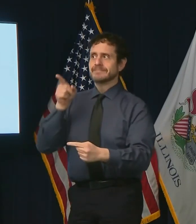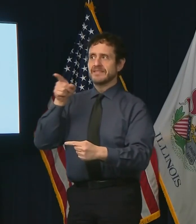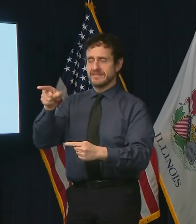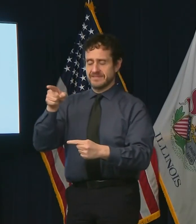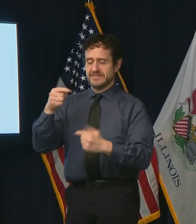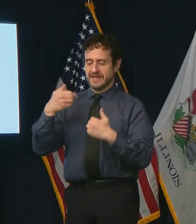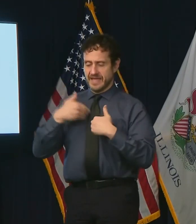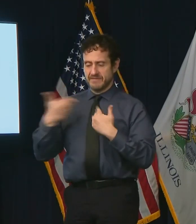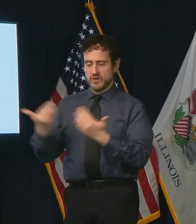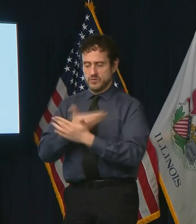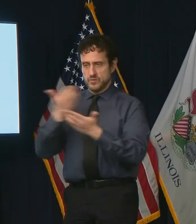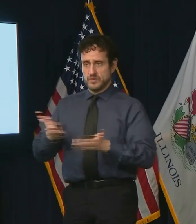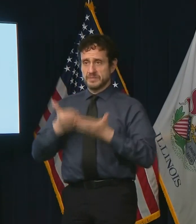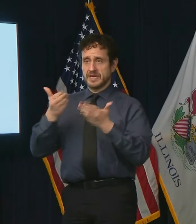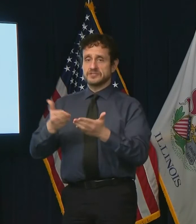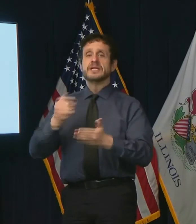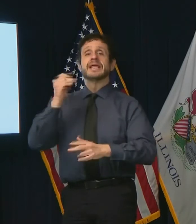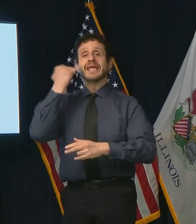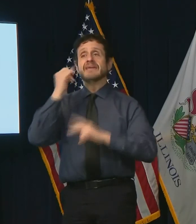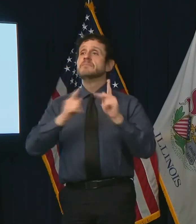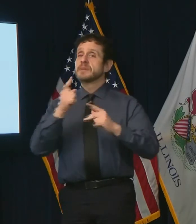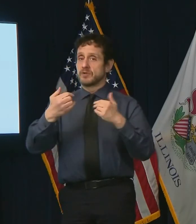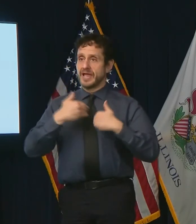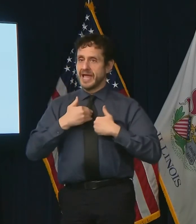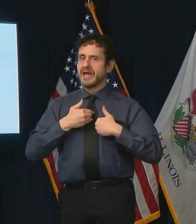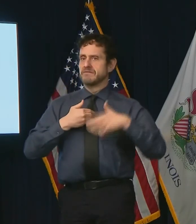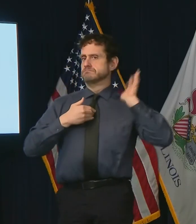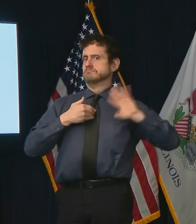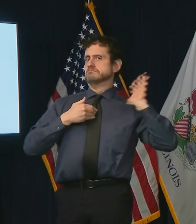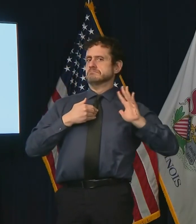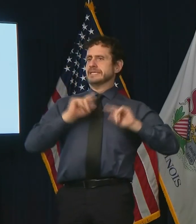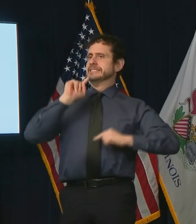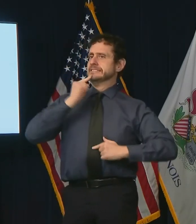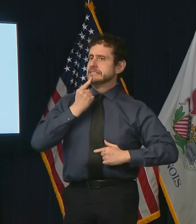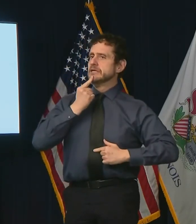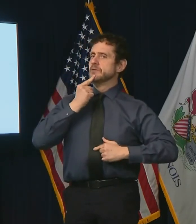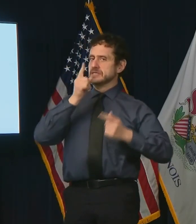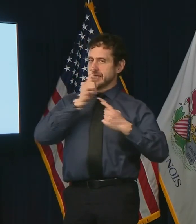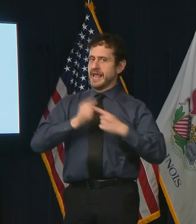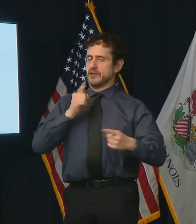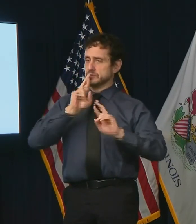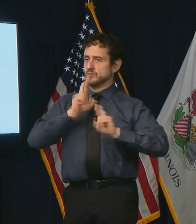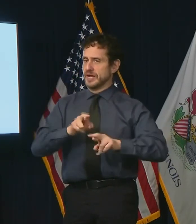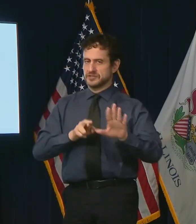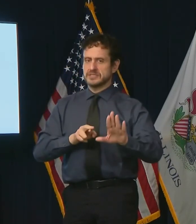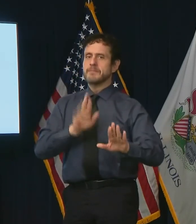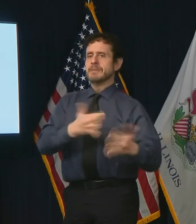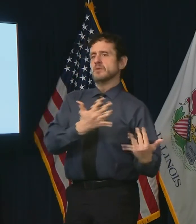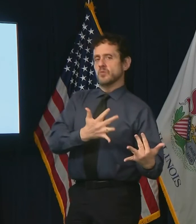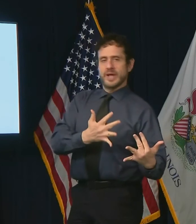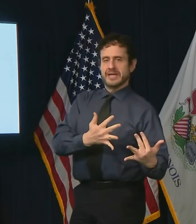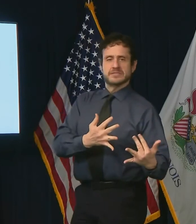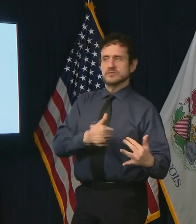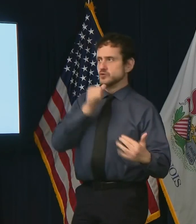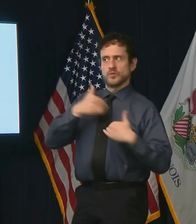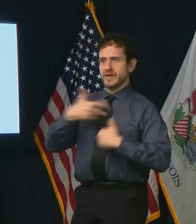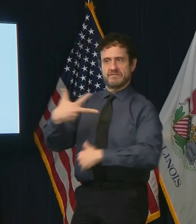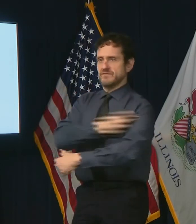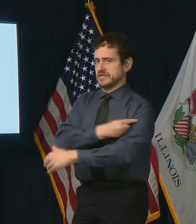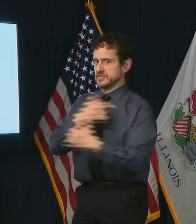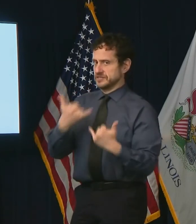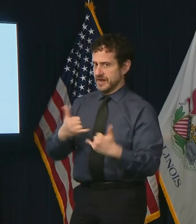new recommendation that anyone with that history of severe allergic reactions should hold off on getting the